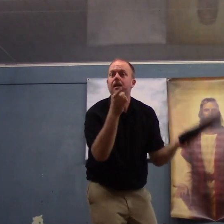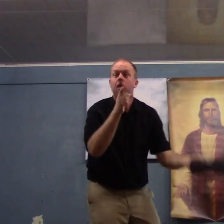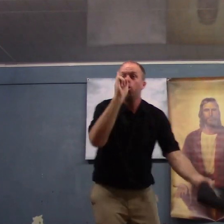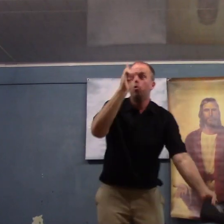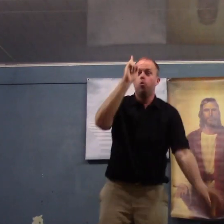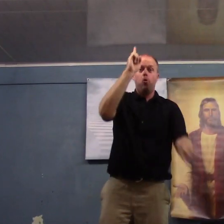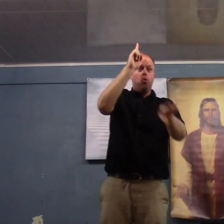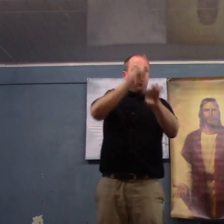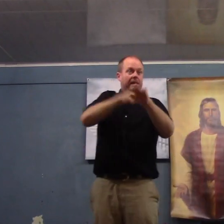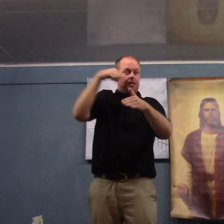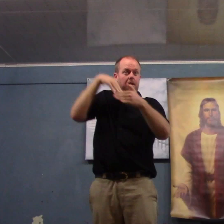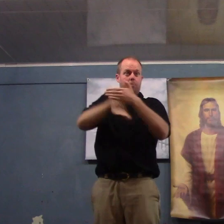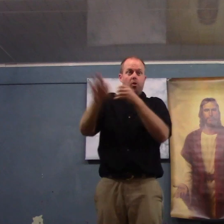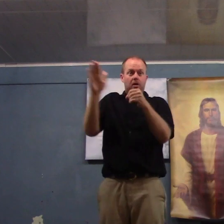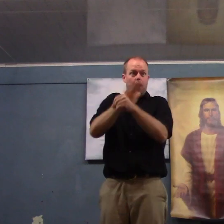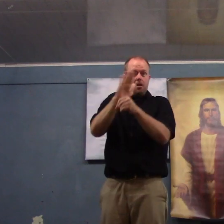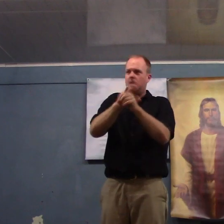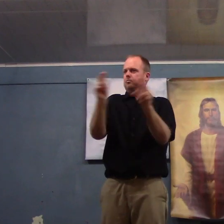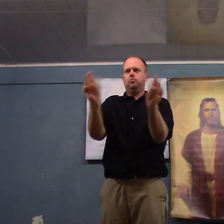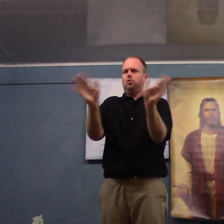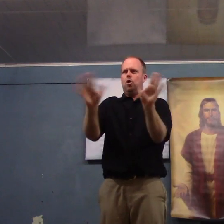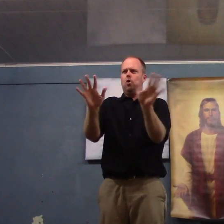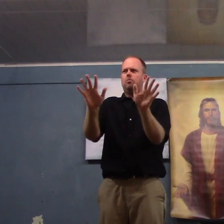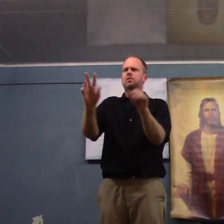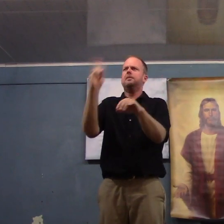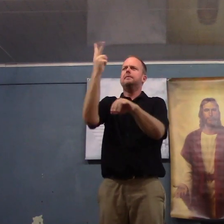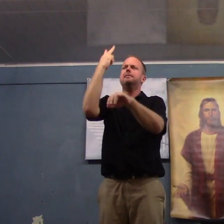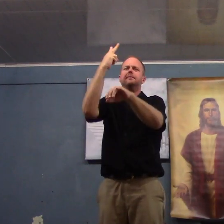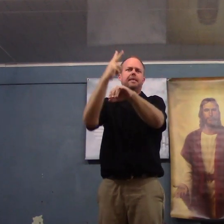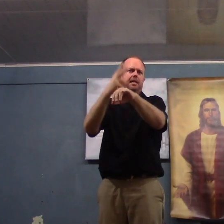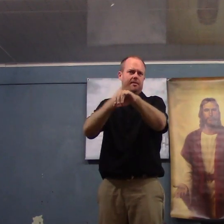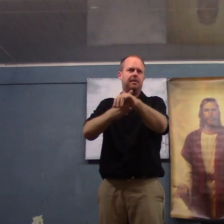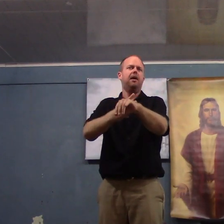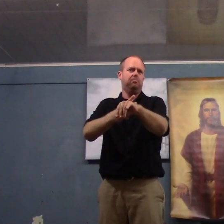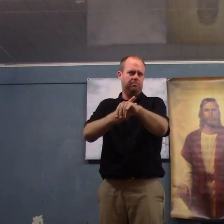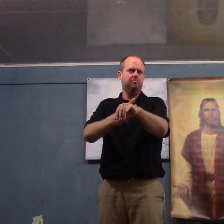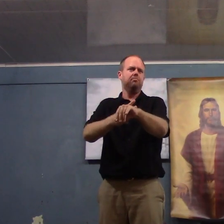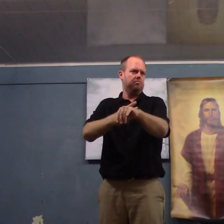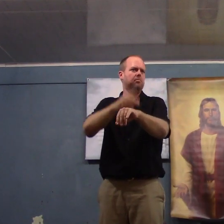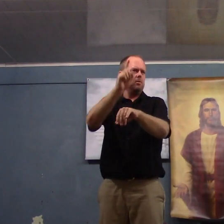The Bible says that we need more than one birth. We need a second birth.